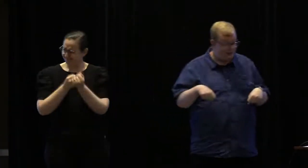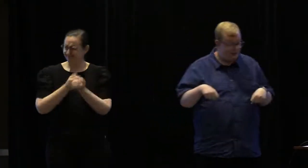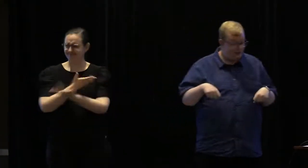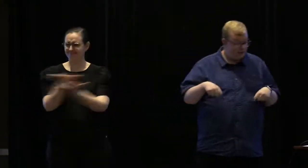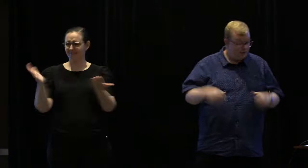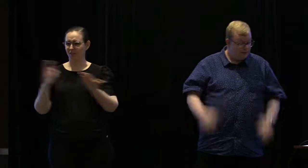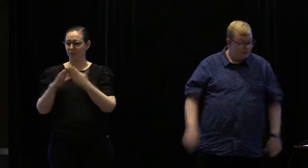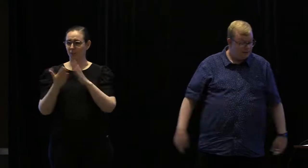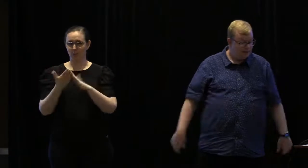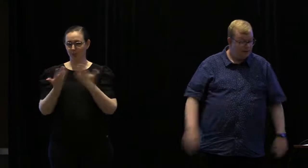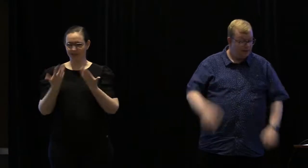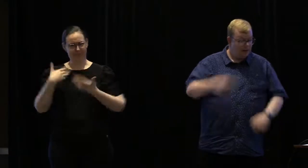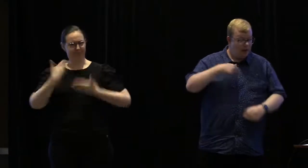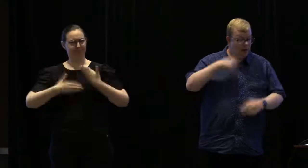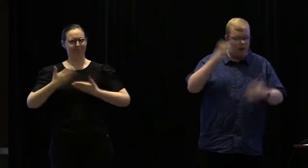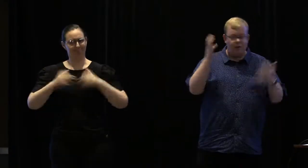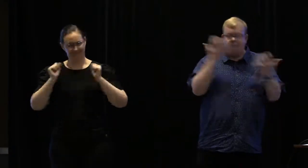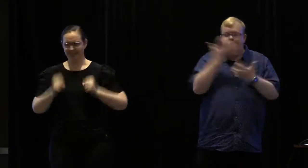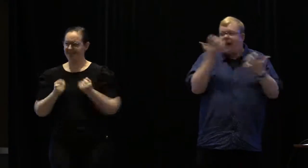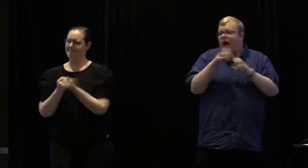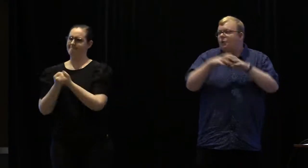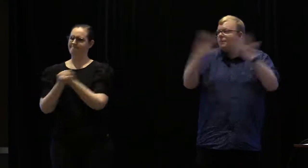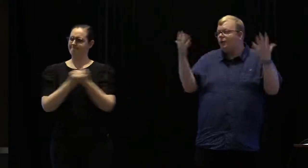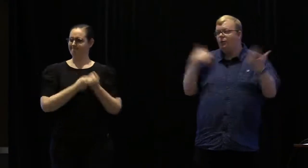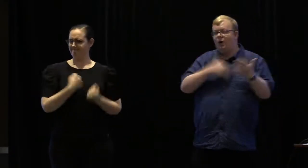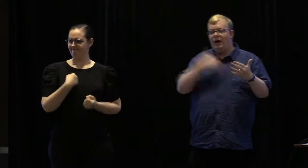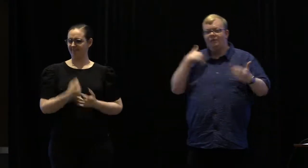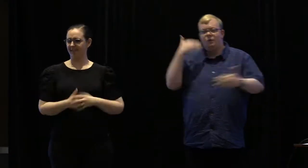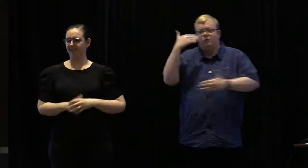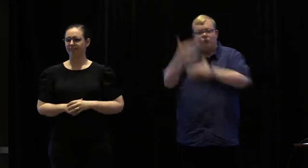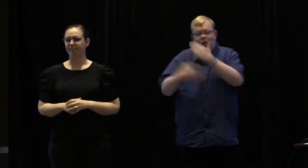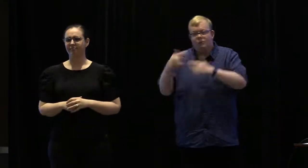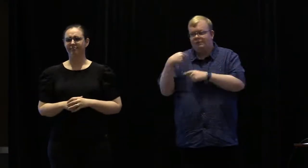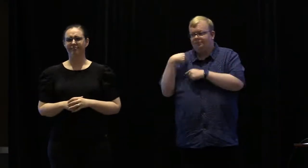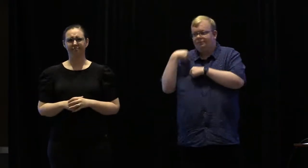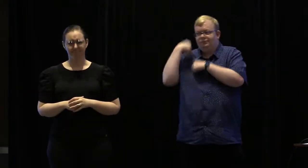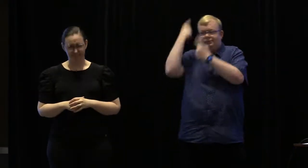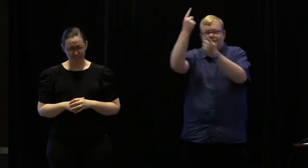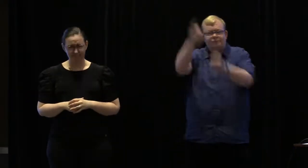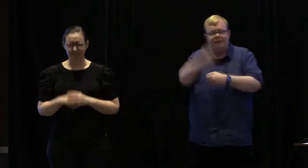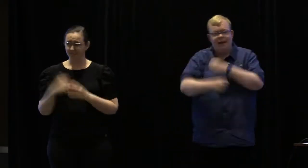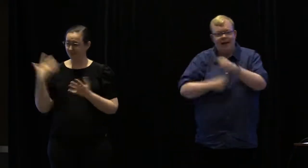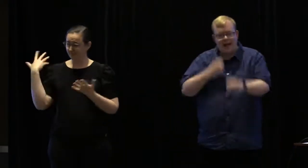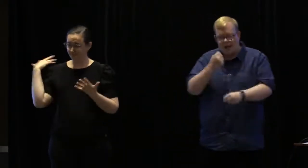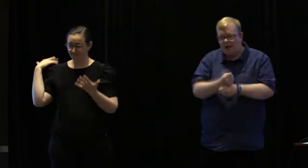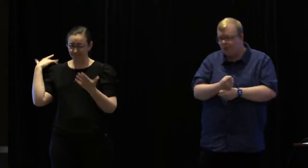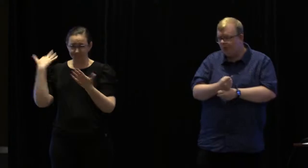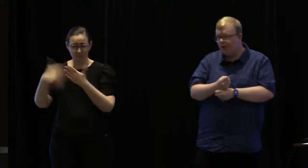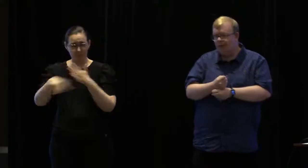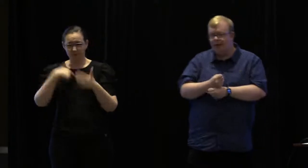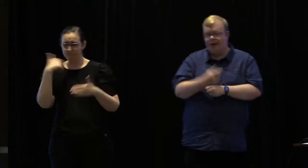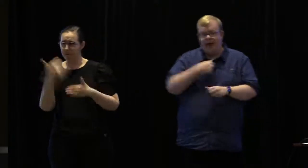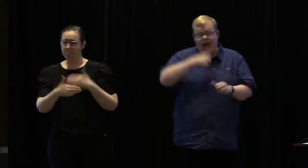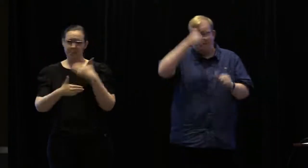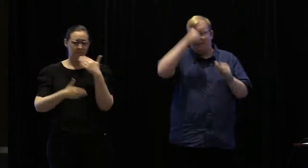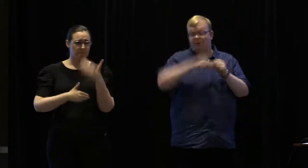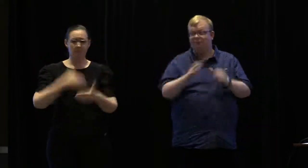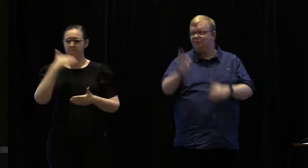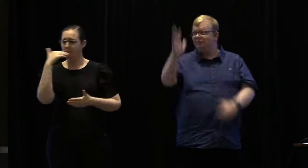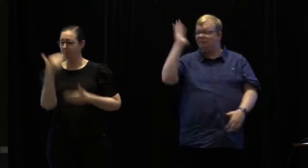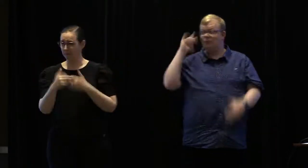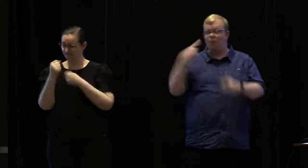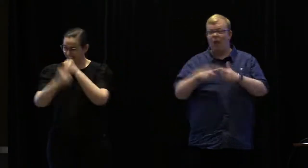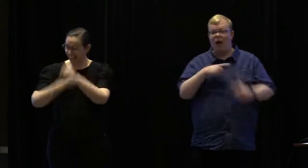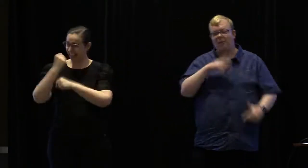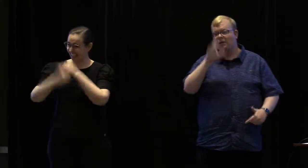and I enjoy supporting the community in any way I can, and I'm amazed at how much progress we've made in the